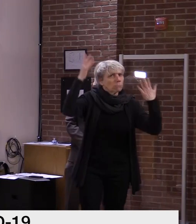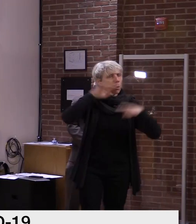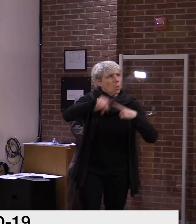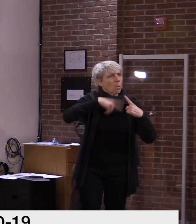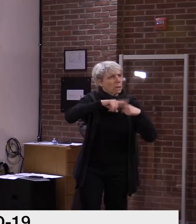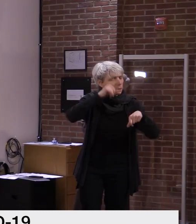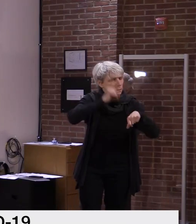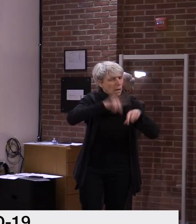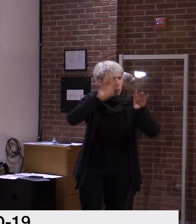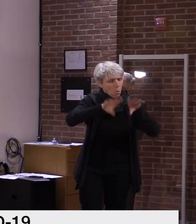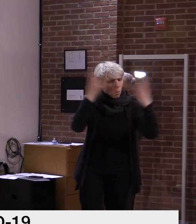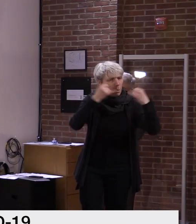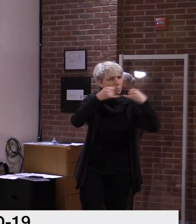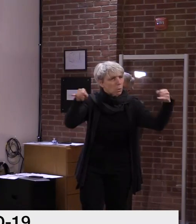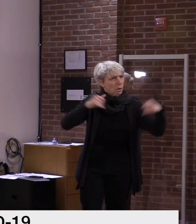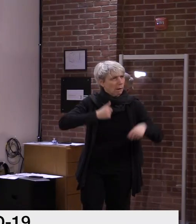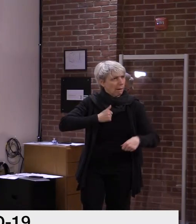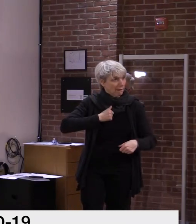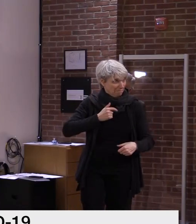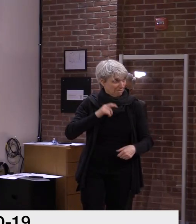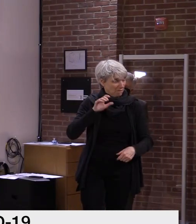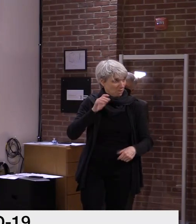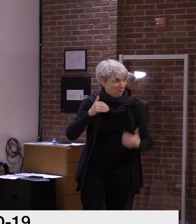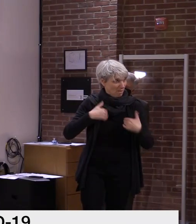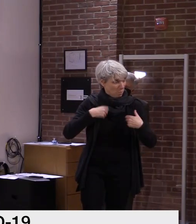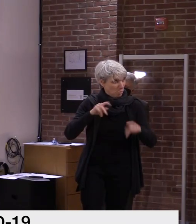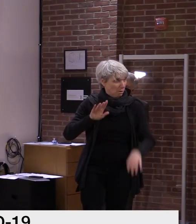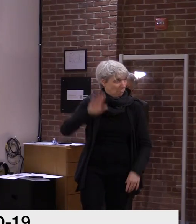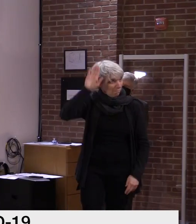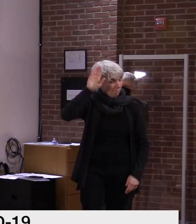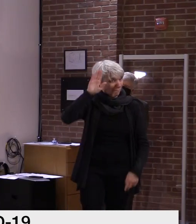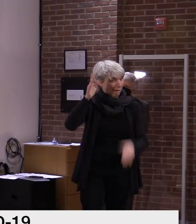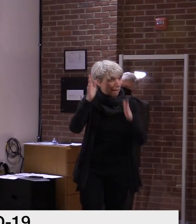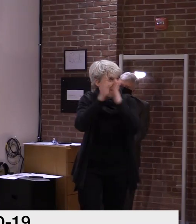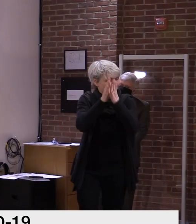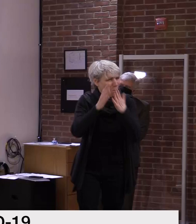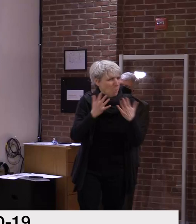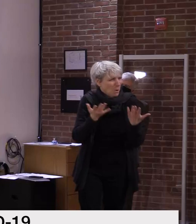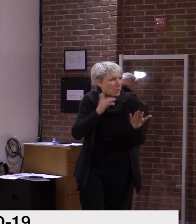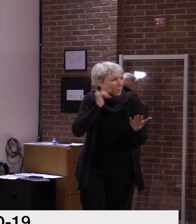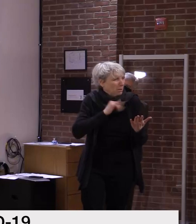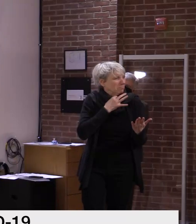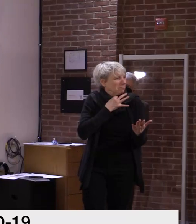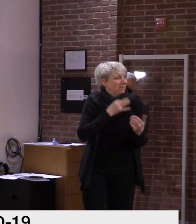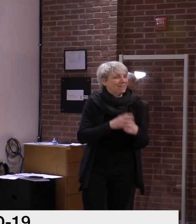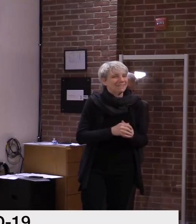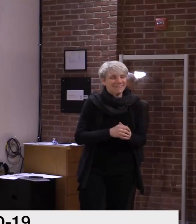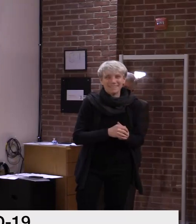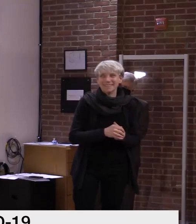ask them to push for that or other issues? I mean, yeah. What's it like to be on those calls? Yeah, they